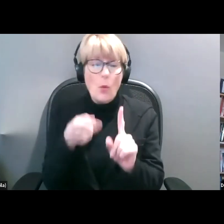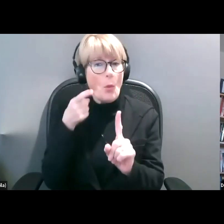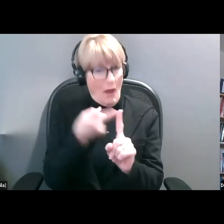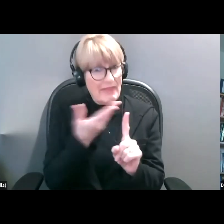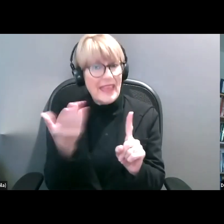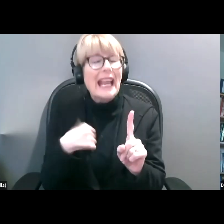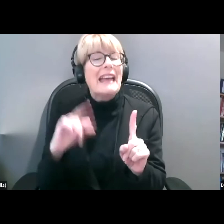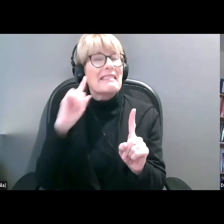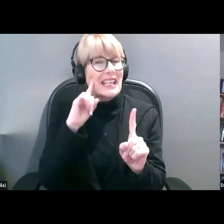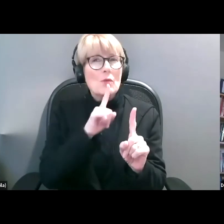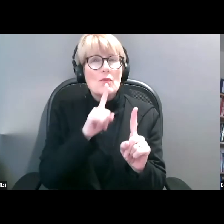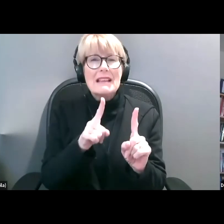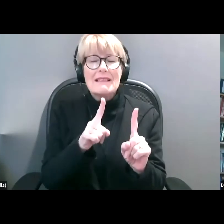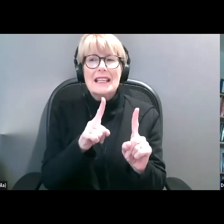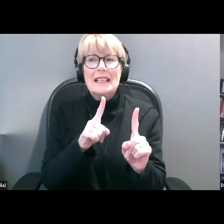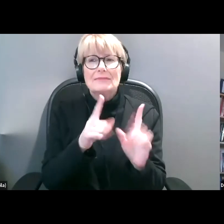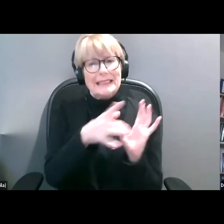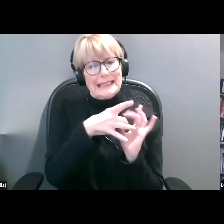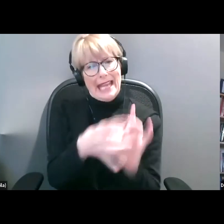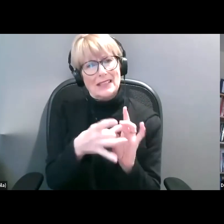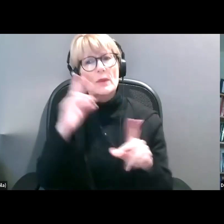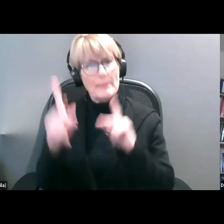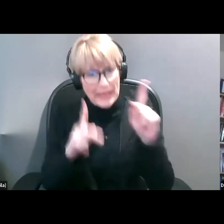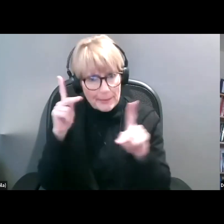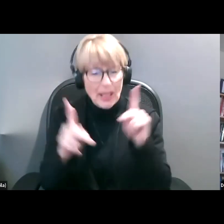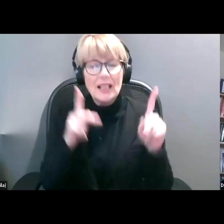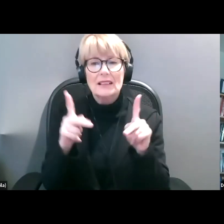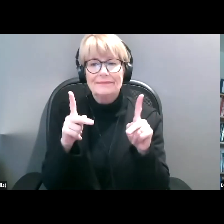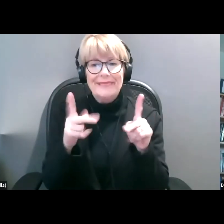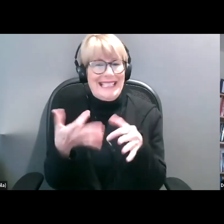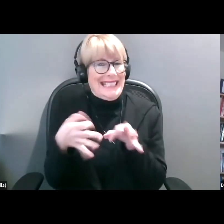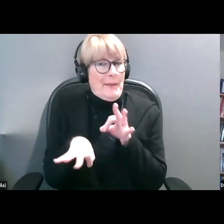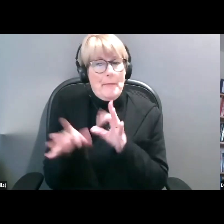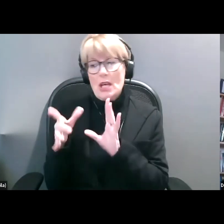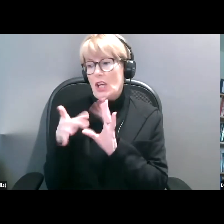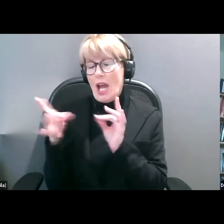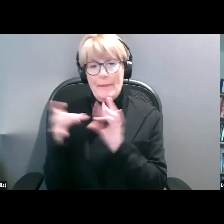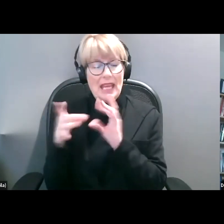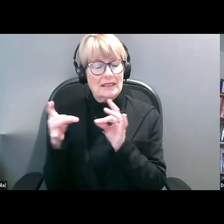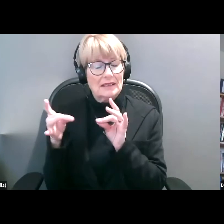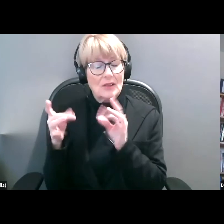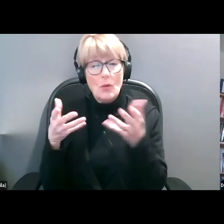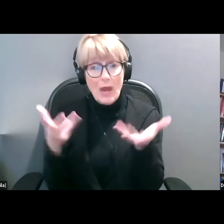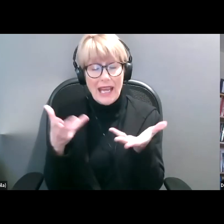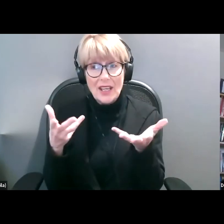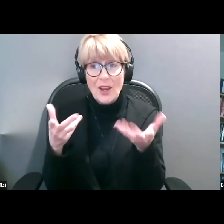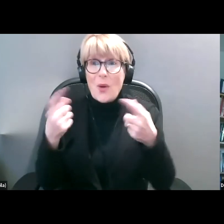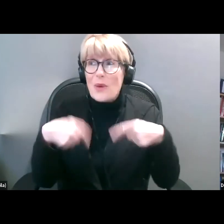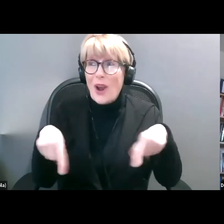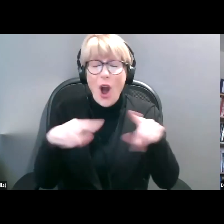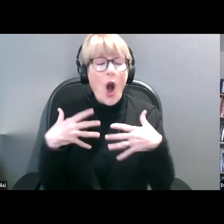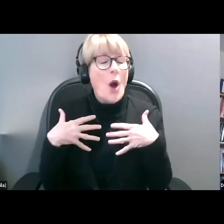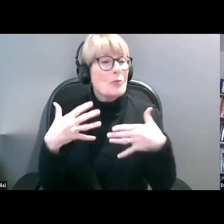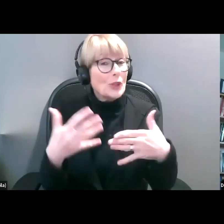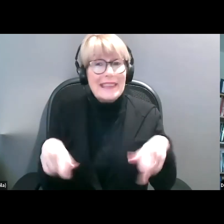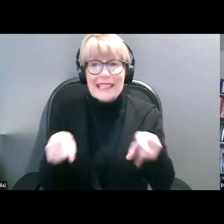think that really resonates with people is a very simple comment, which is we're all breathing the same air, drinking